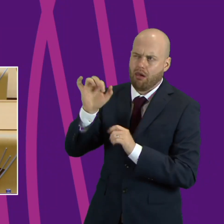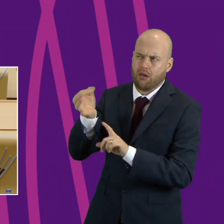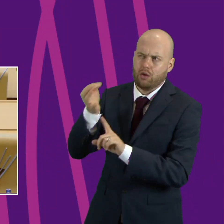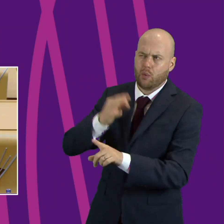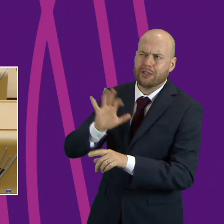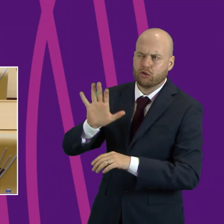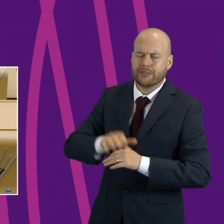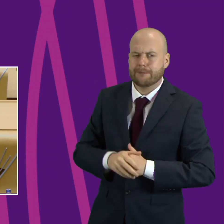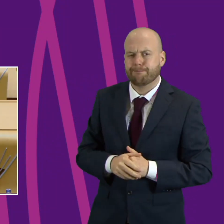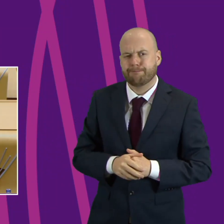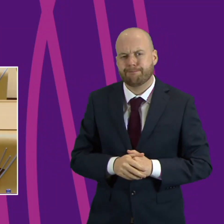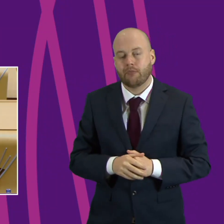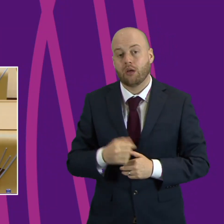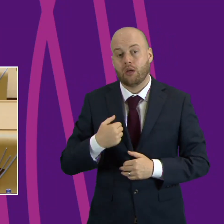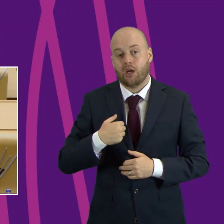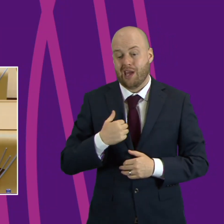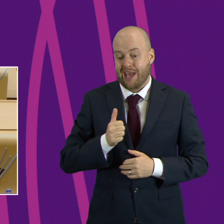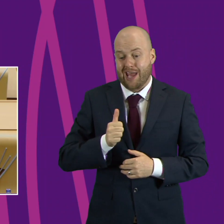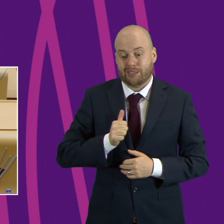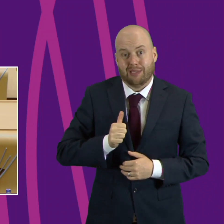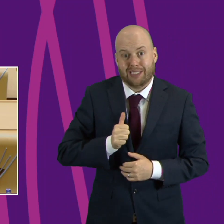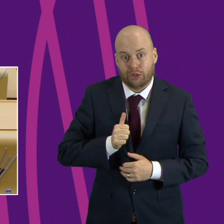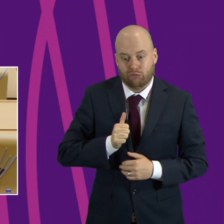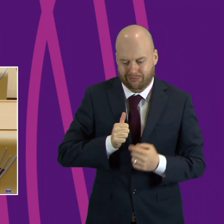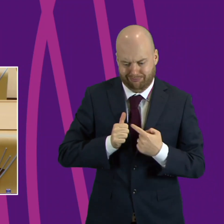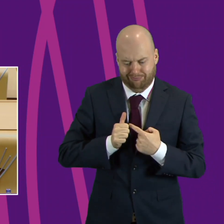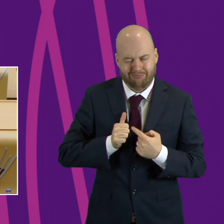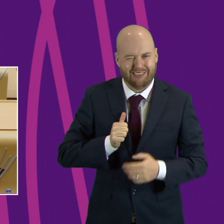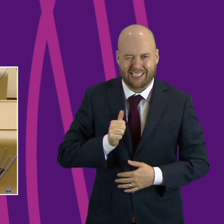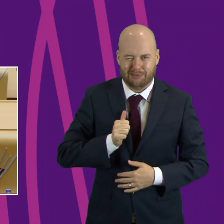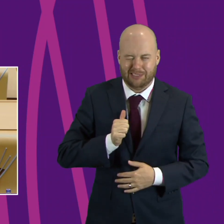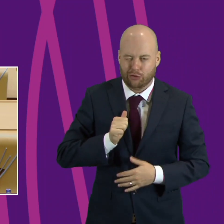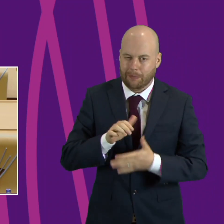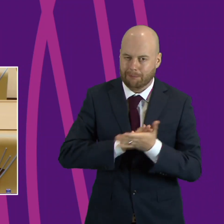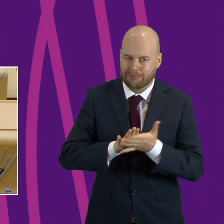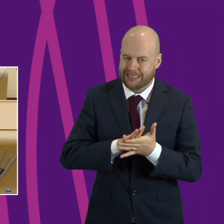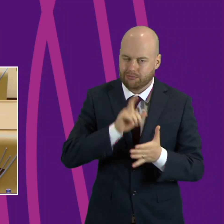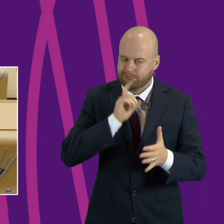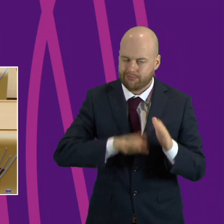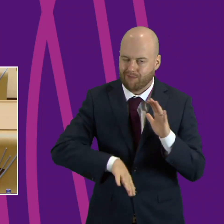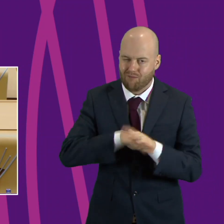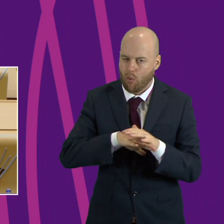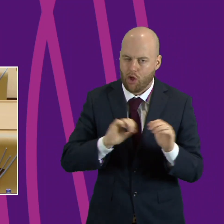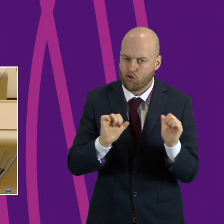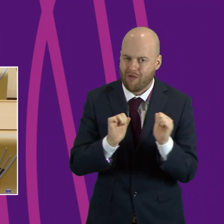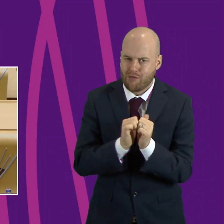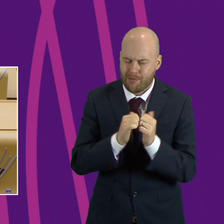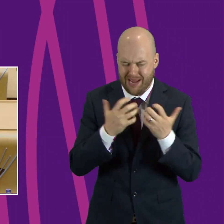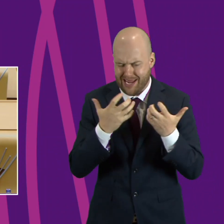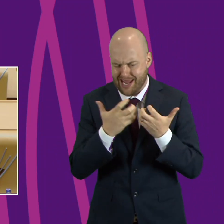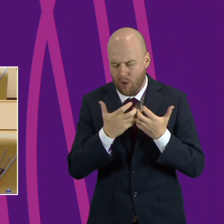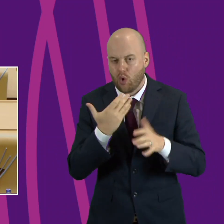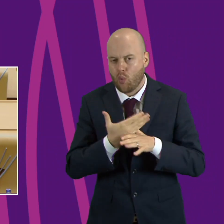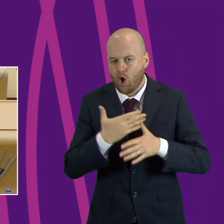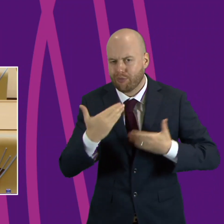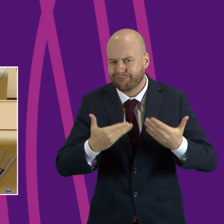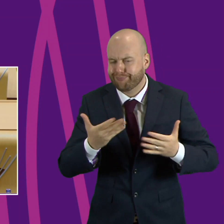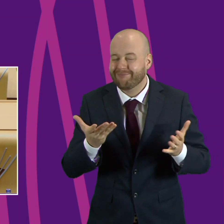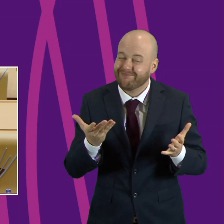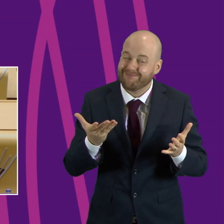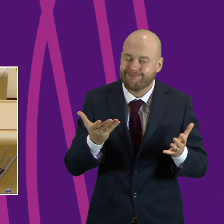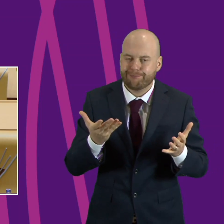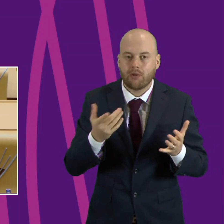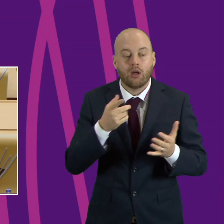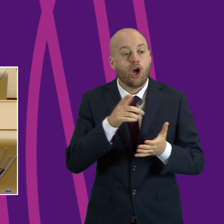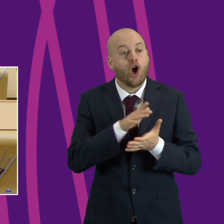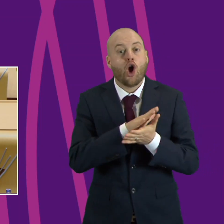I should say it is an expectation, it is not yet confirmed, is that the consequential money coming for the hospice work